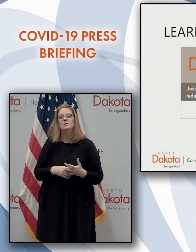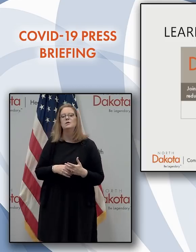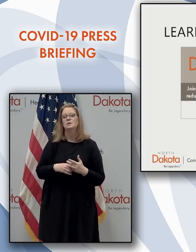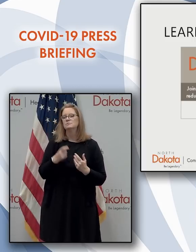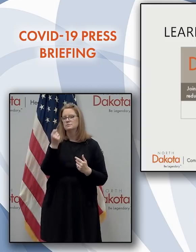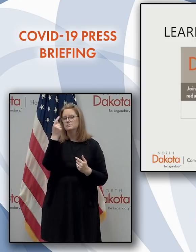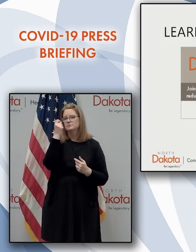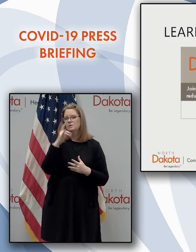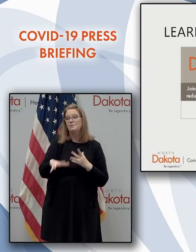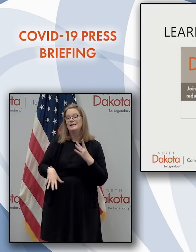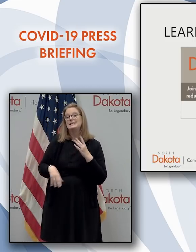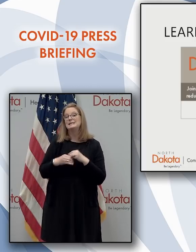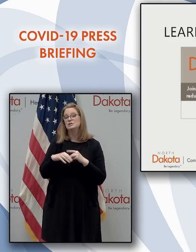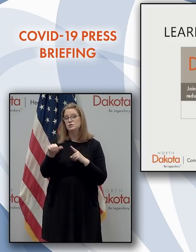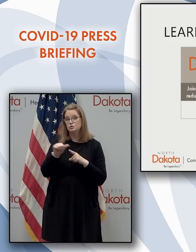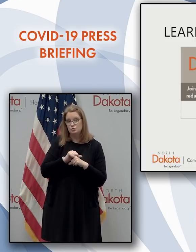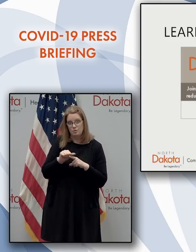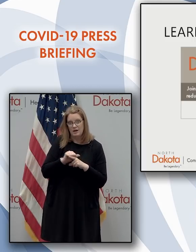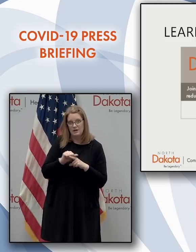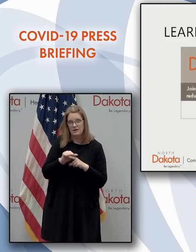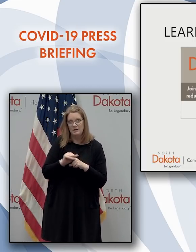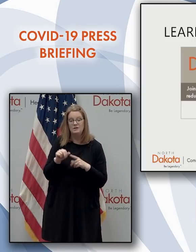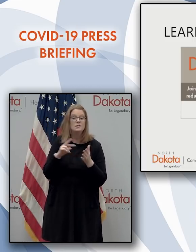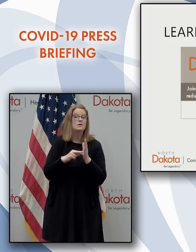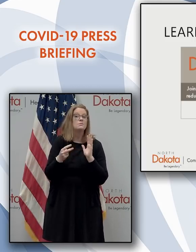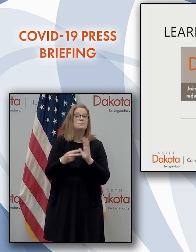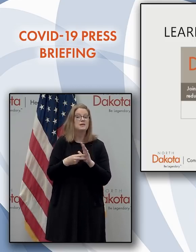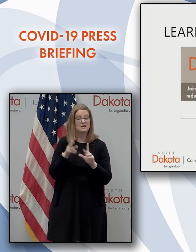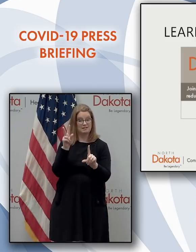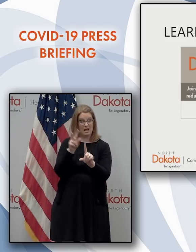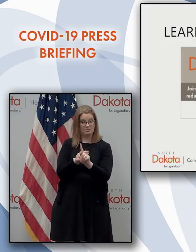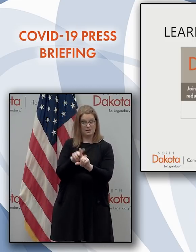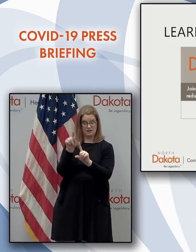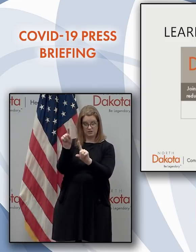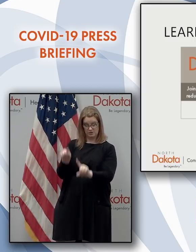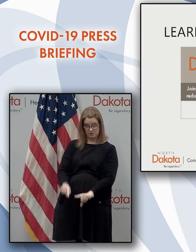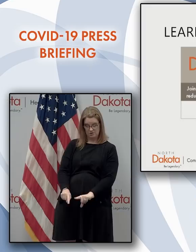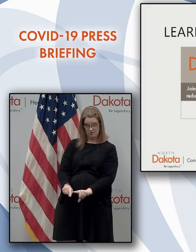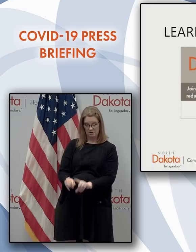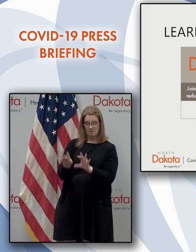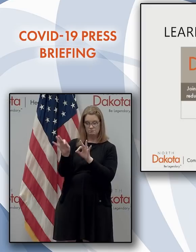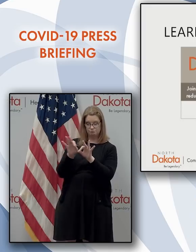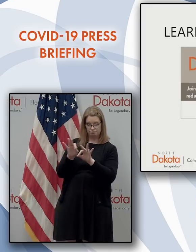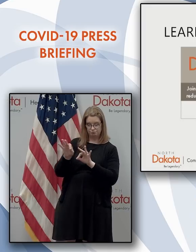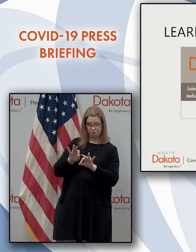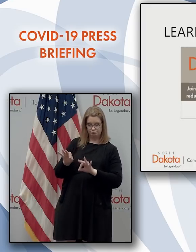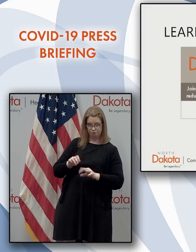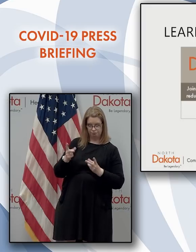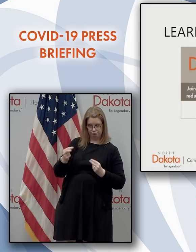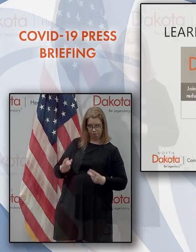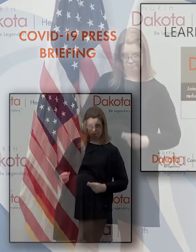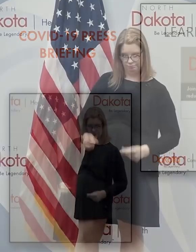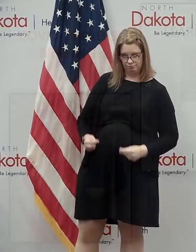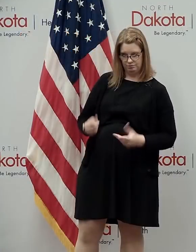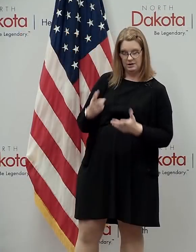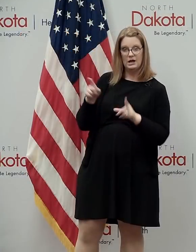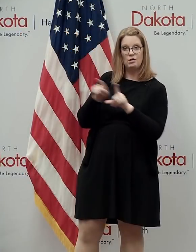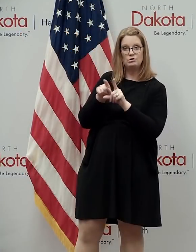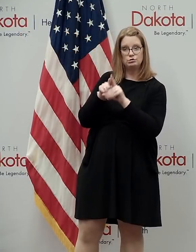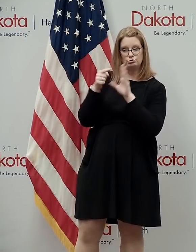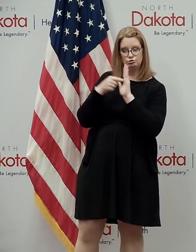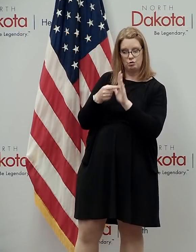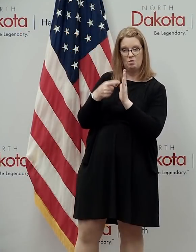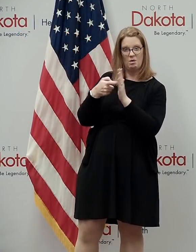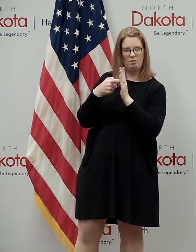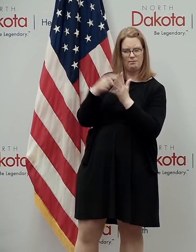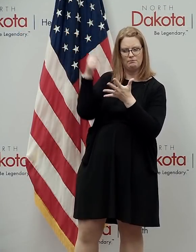additional training to walk you through the application, documentation, and other requirements. Thank you for your time.